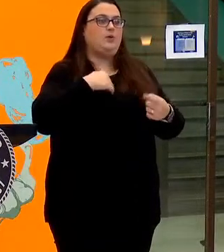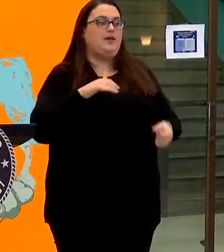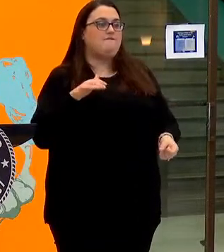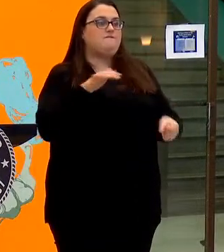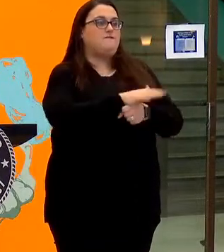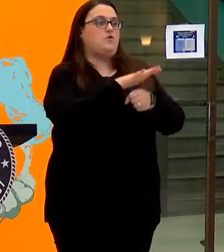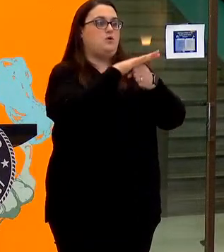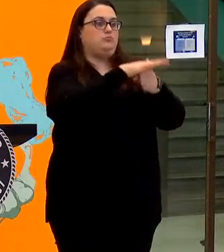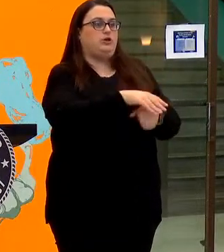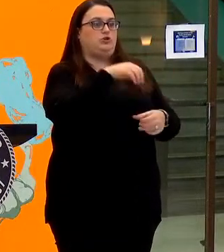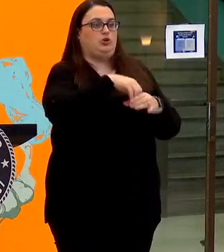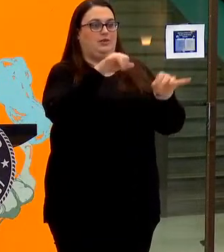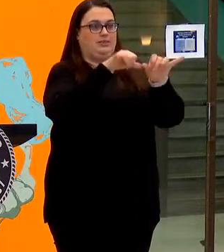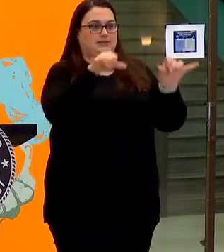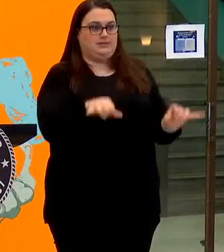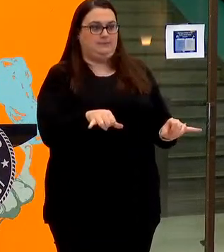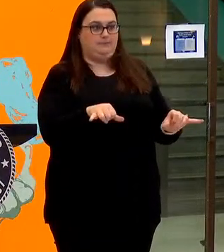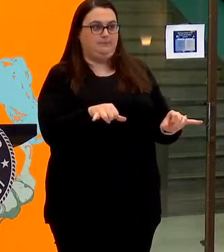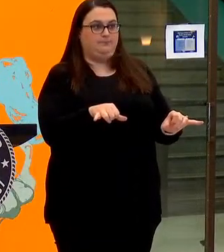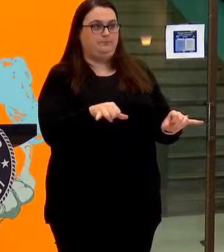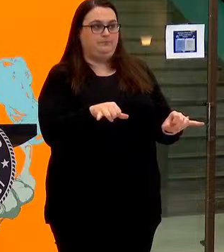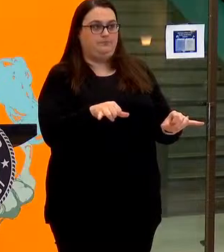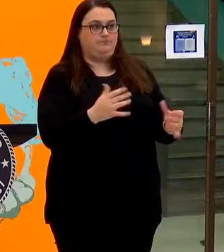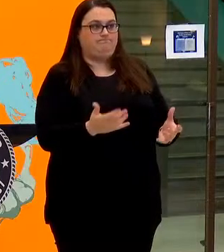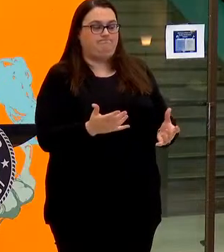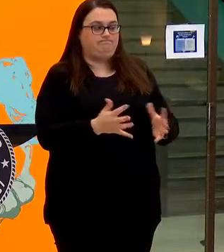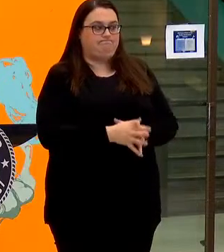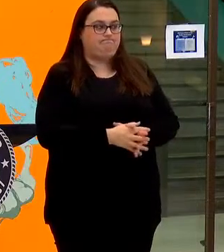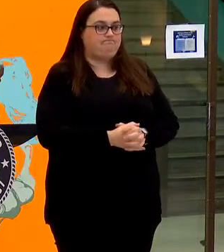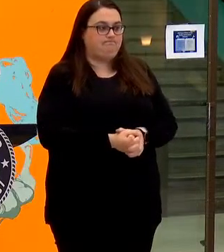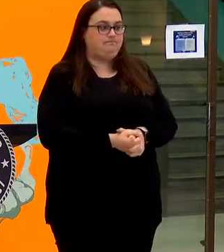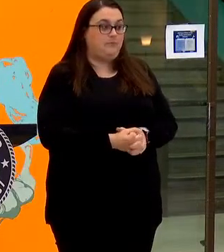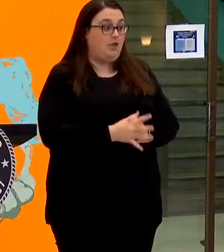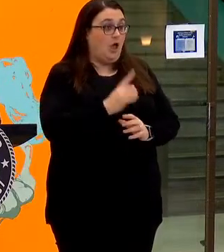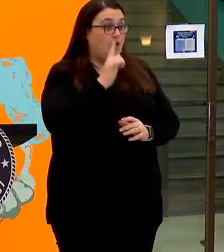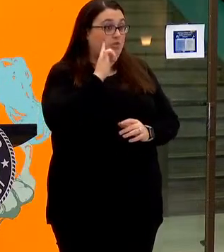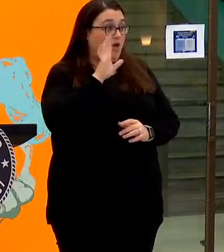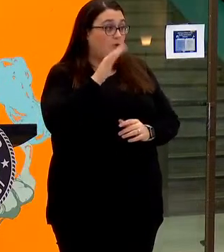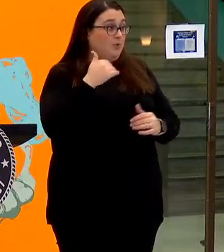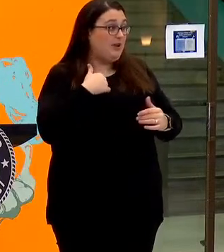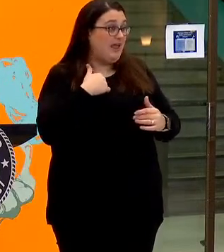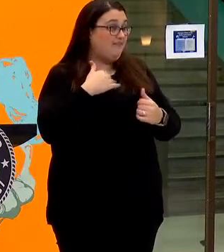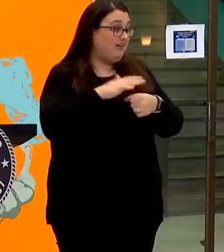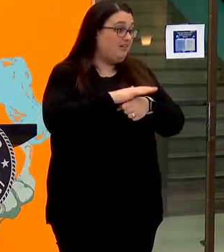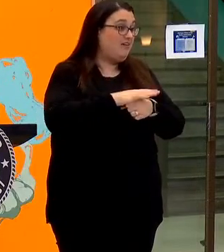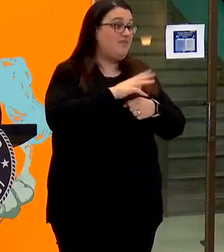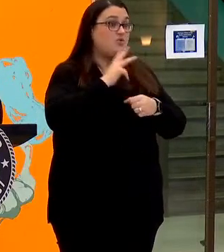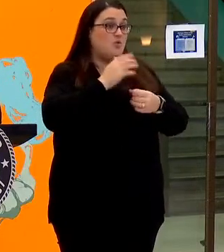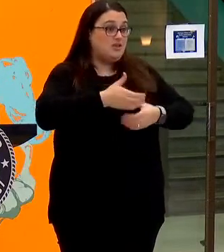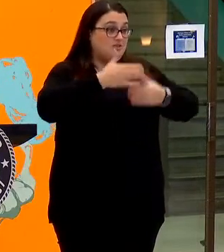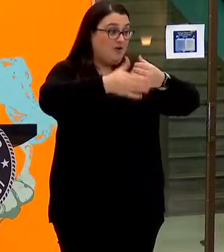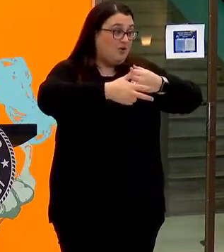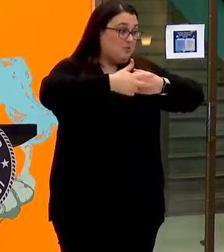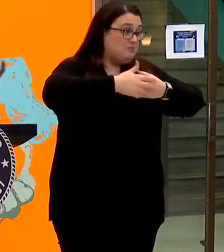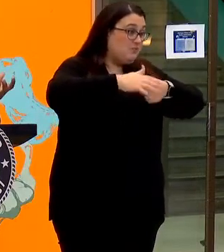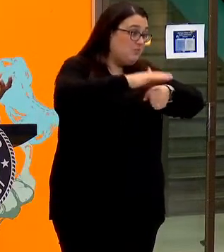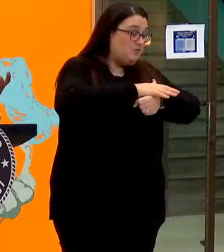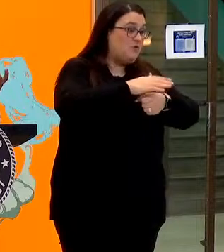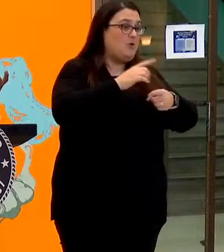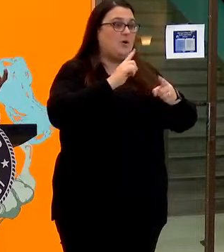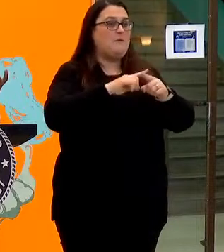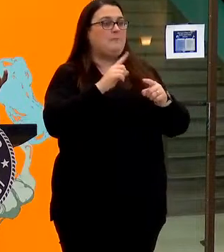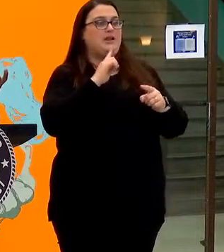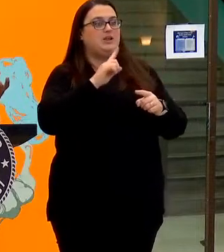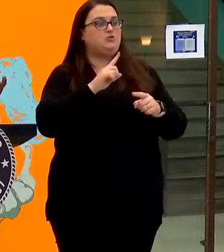full pressurization of the system. And so, we thought we would get there. The reservoir was full, but it was dynamic based